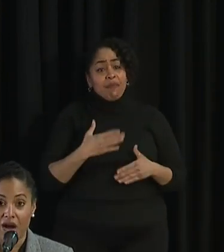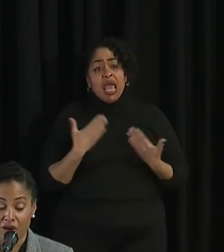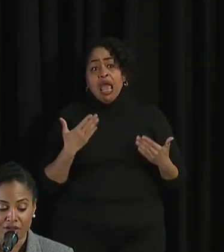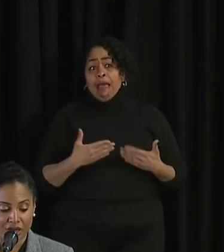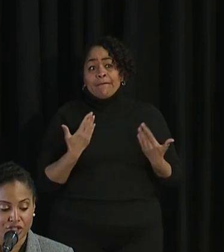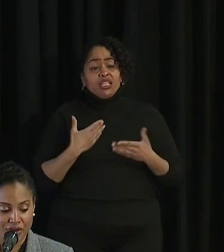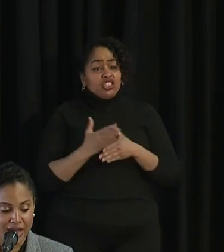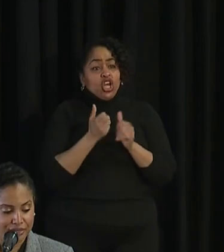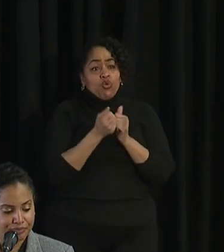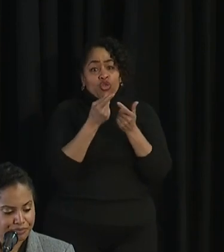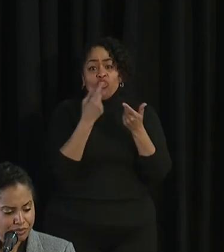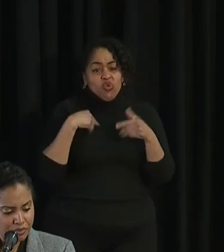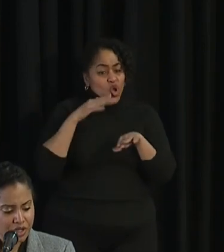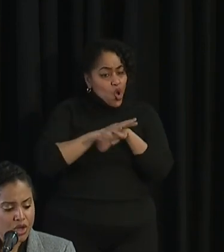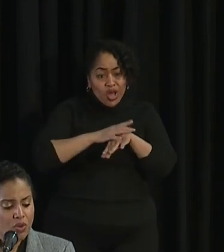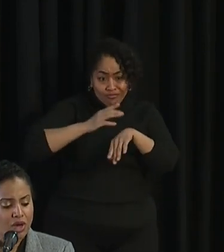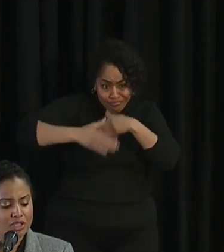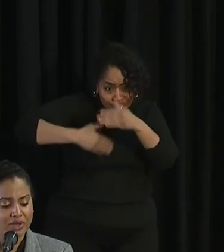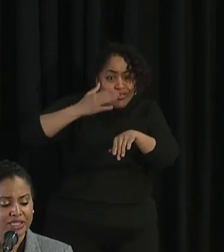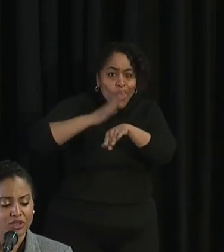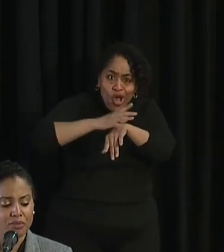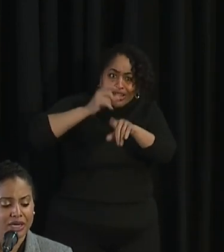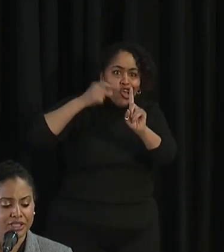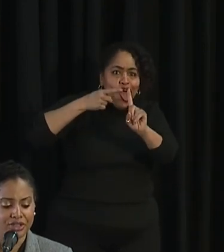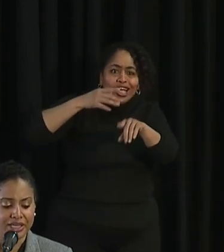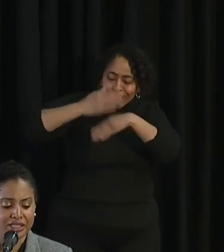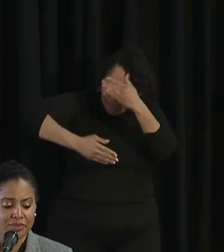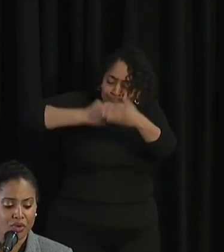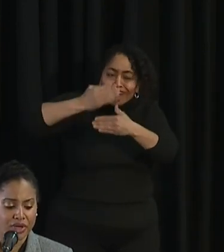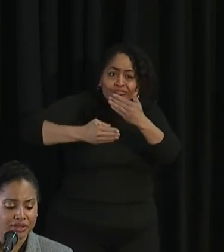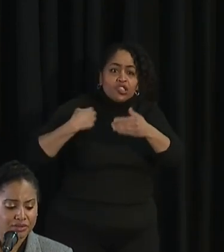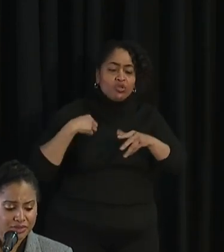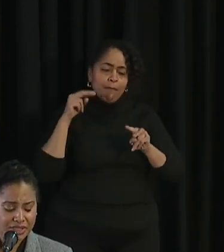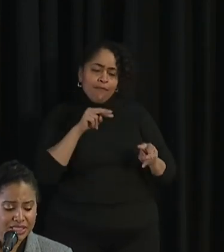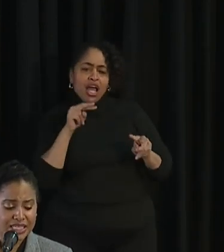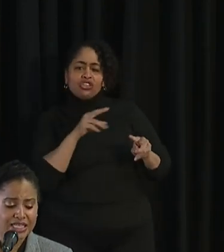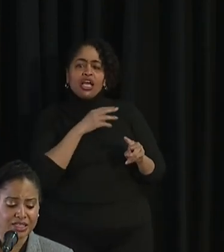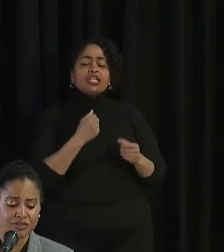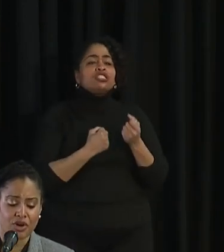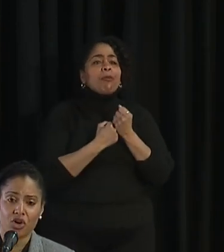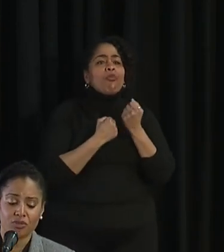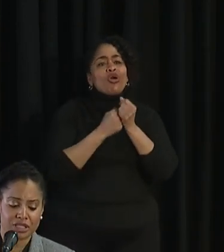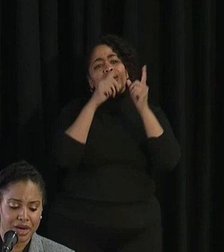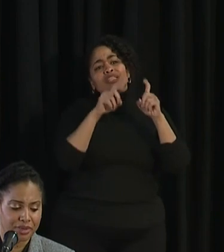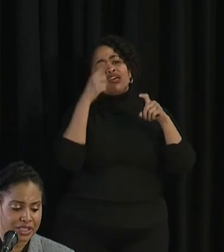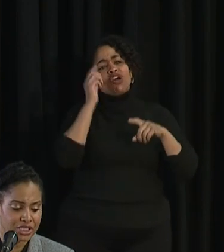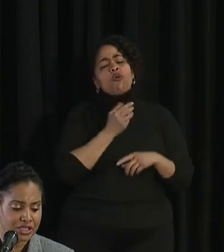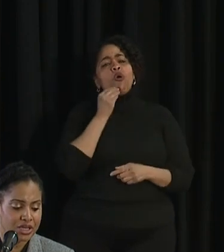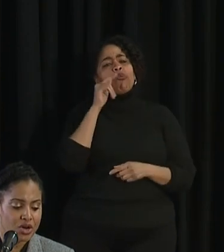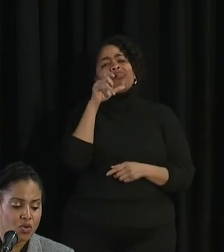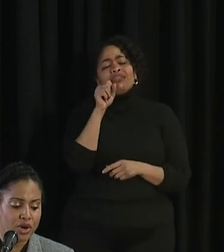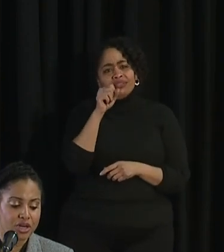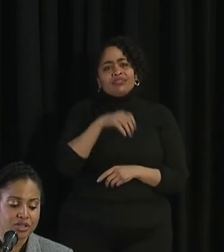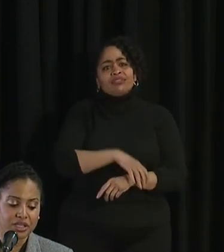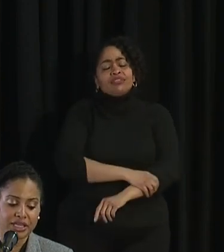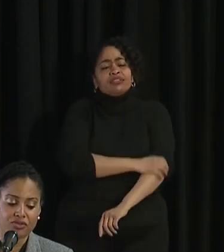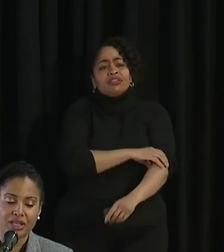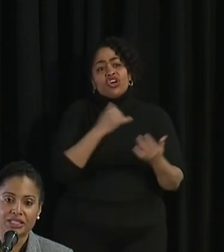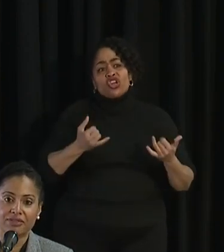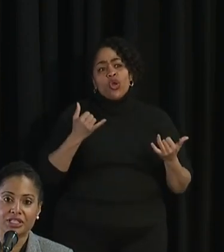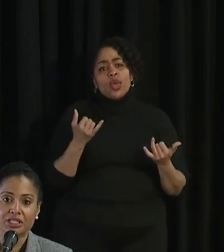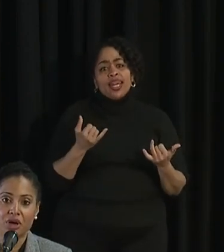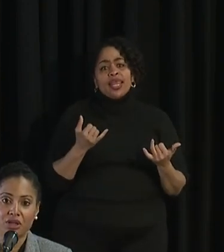are on track. We will also continue monitoring and supporting testing for our homeless population, where currently